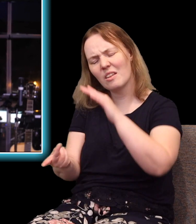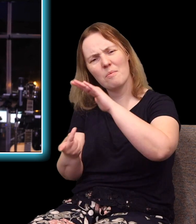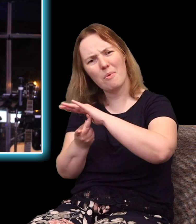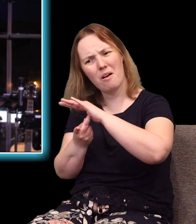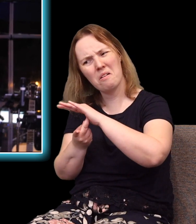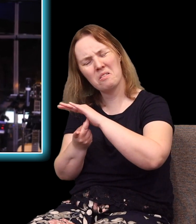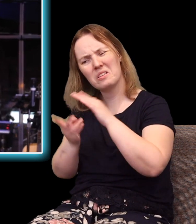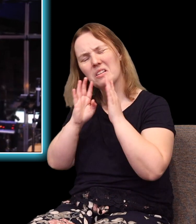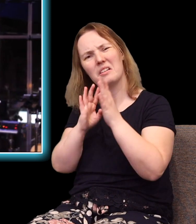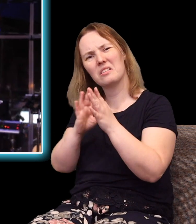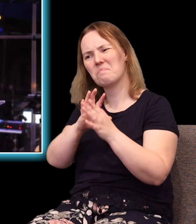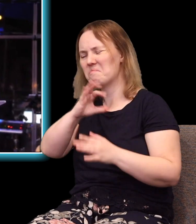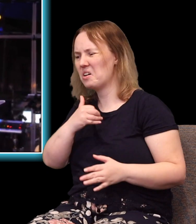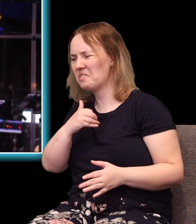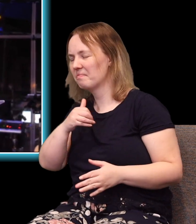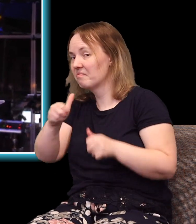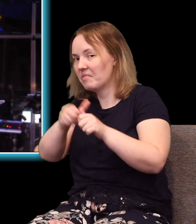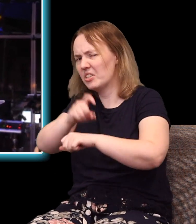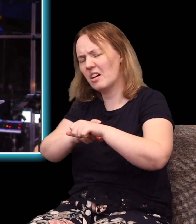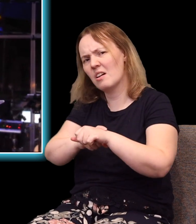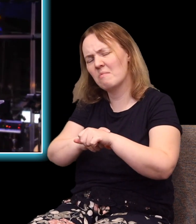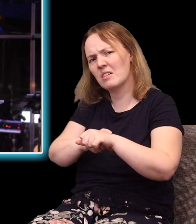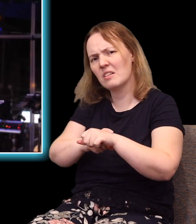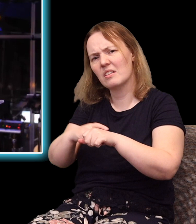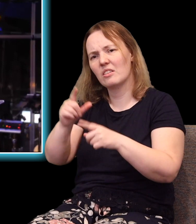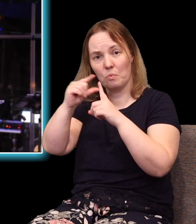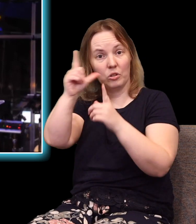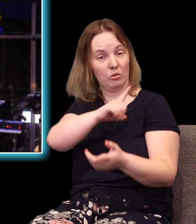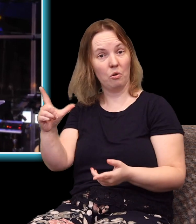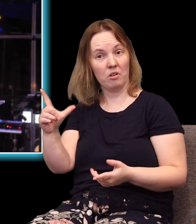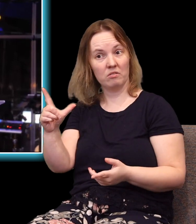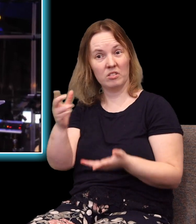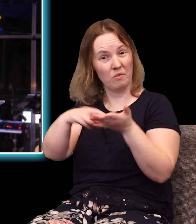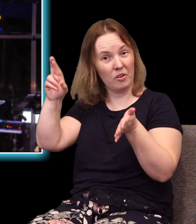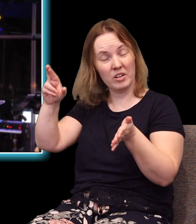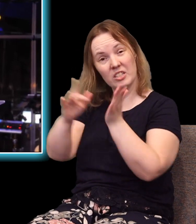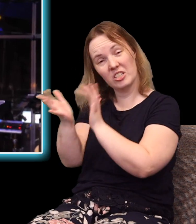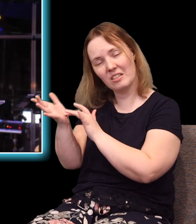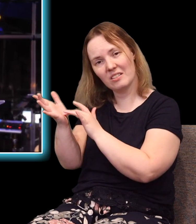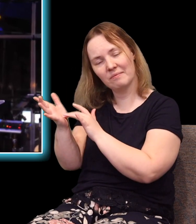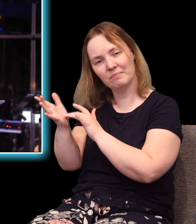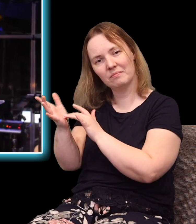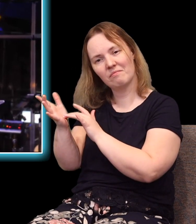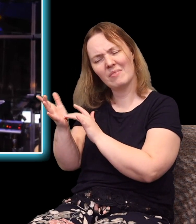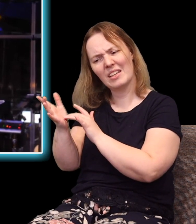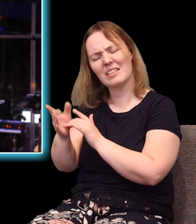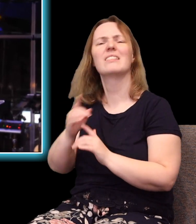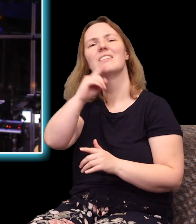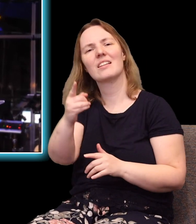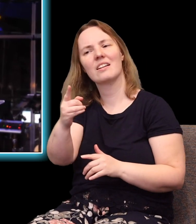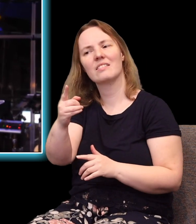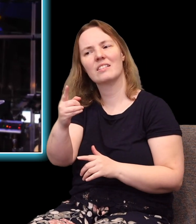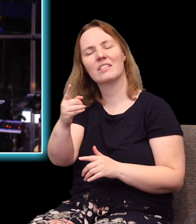interesting that Paul mentions here that not every time the word Lord appears, is it necessarily referring to Jesus.